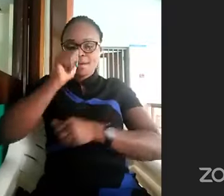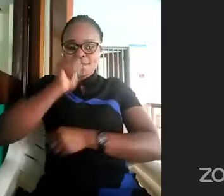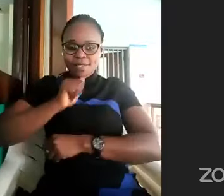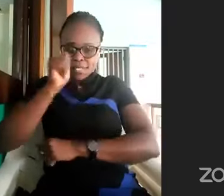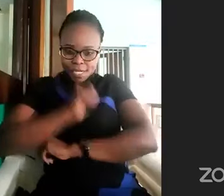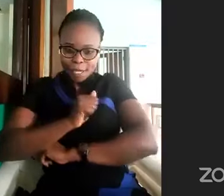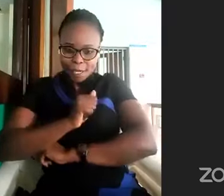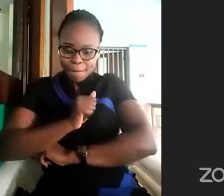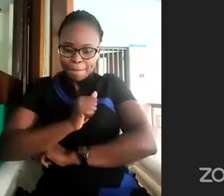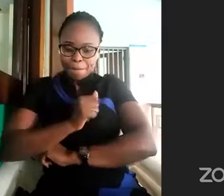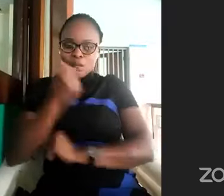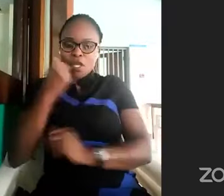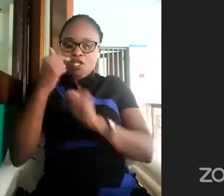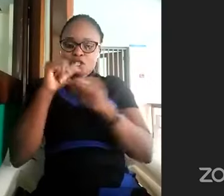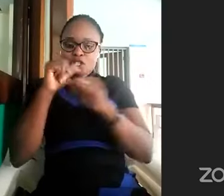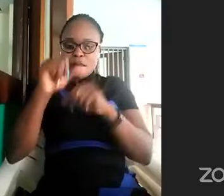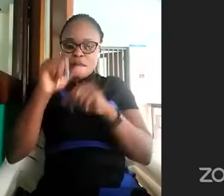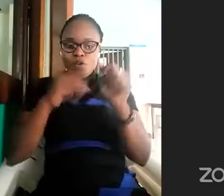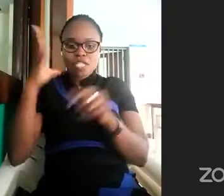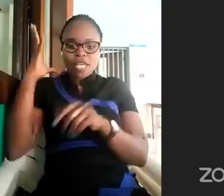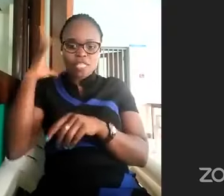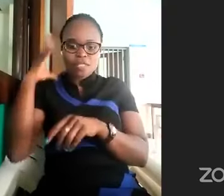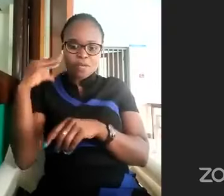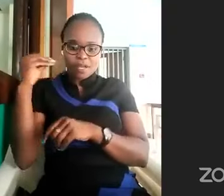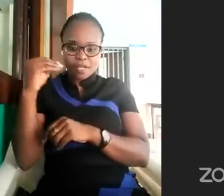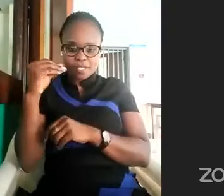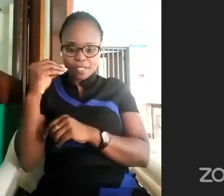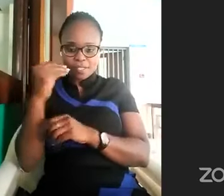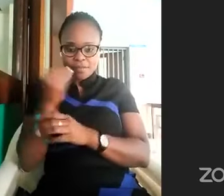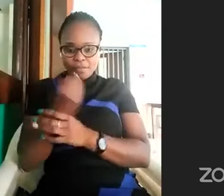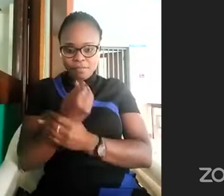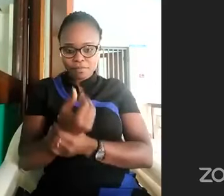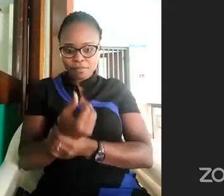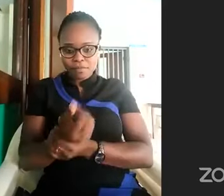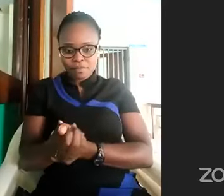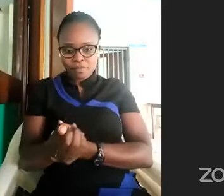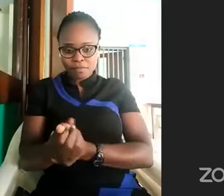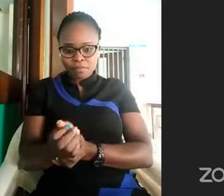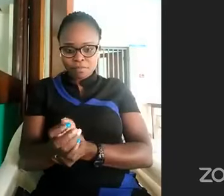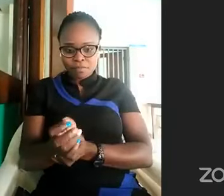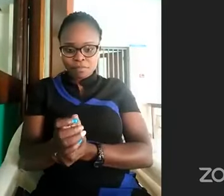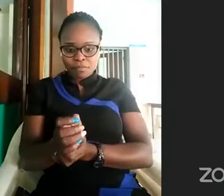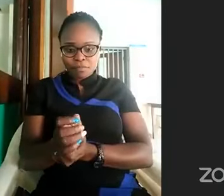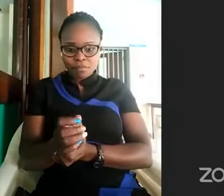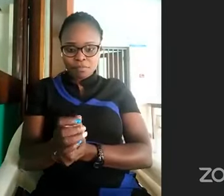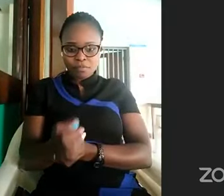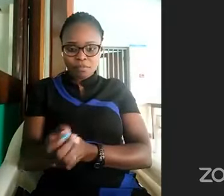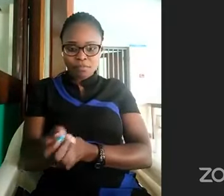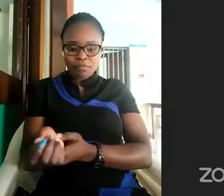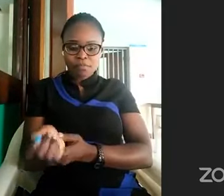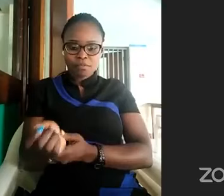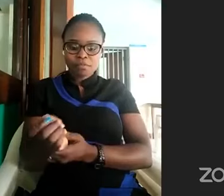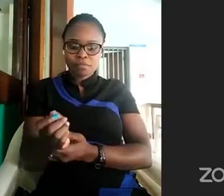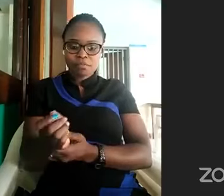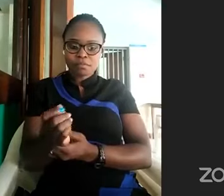lived experience, but I'm going to give them maybe some time so that we can hear from all of